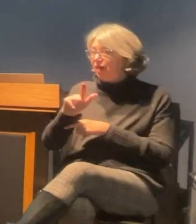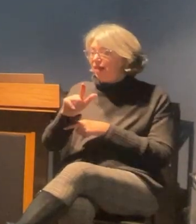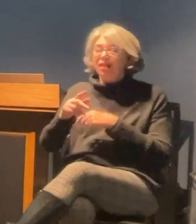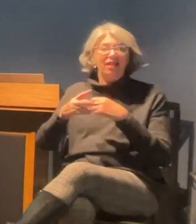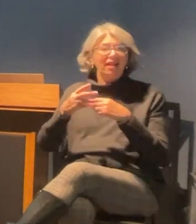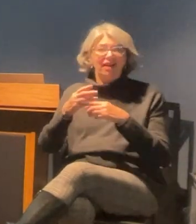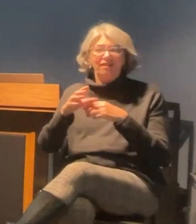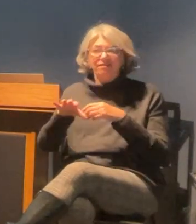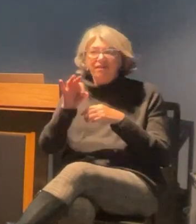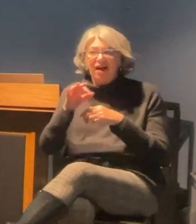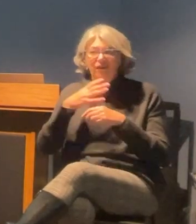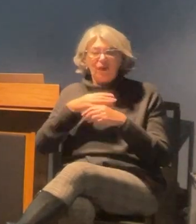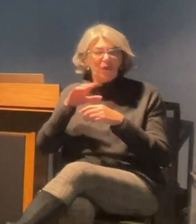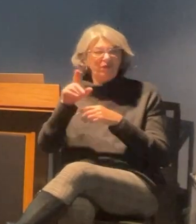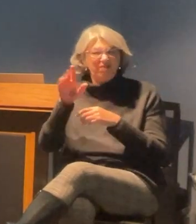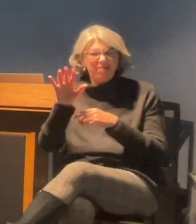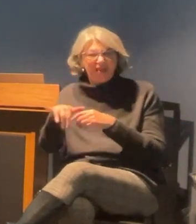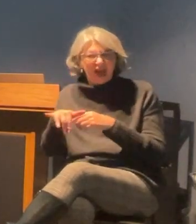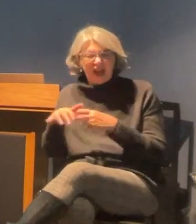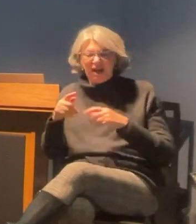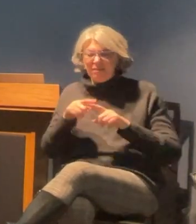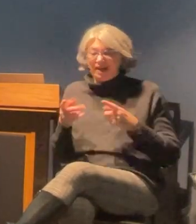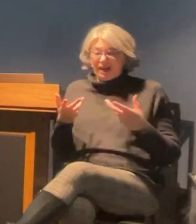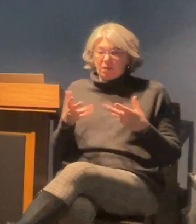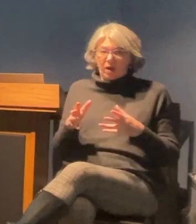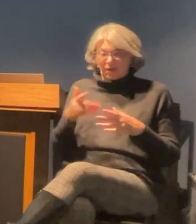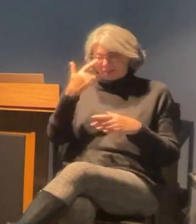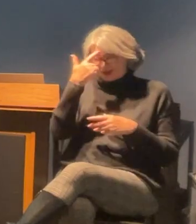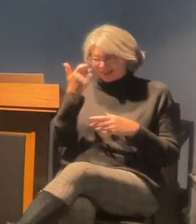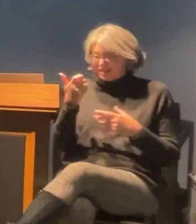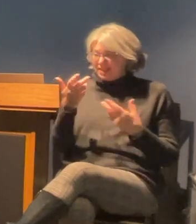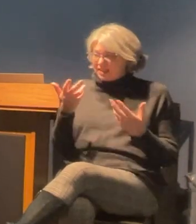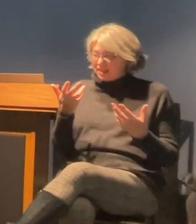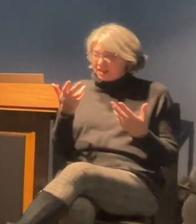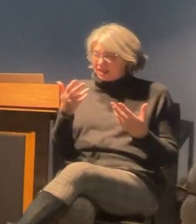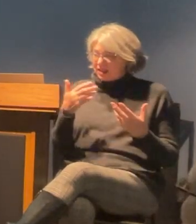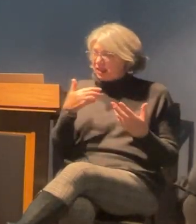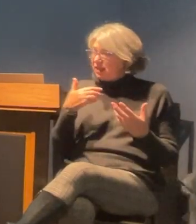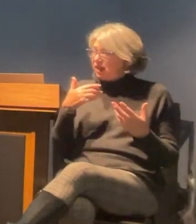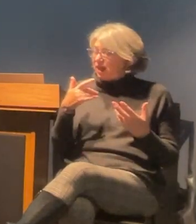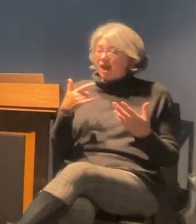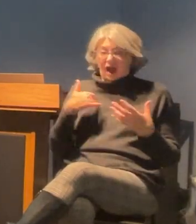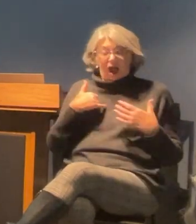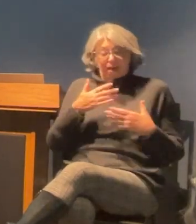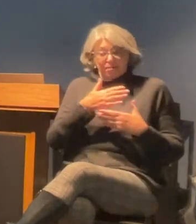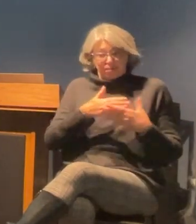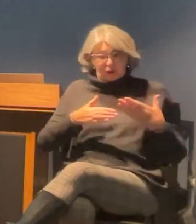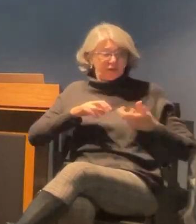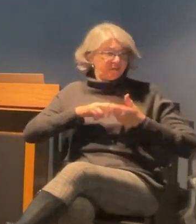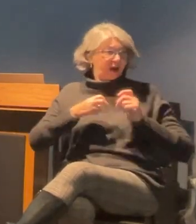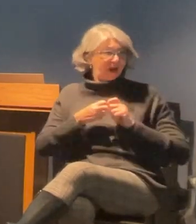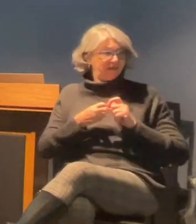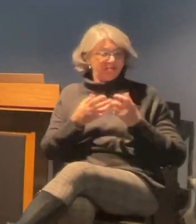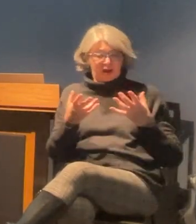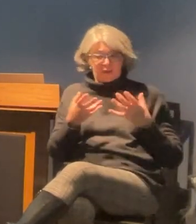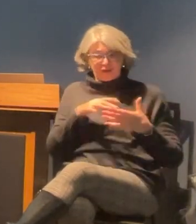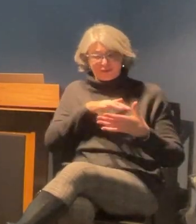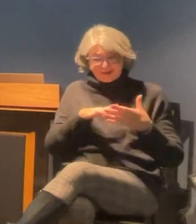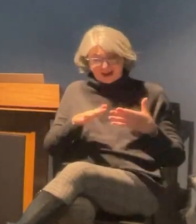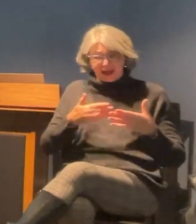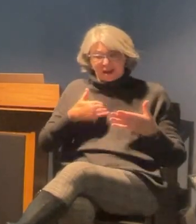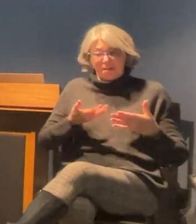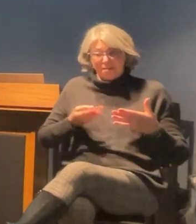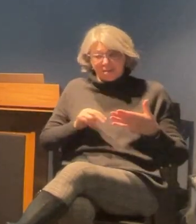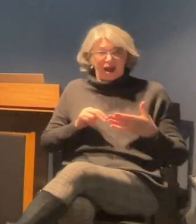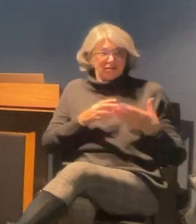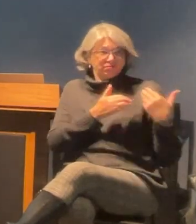clothes from there and work with that, but I didn't want to because I'm like part of the problem, and I wanted to study my part in